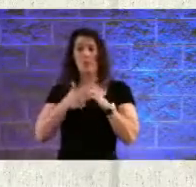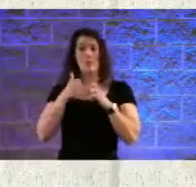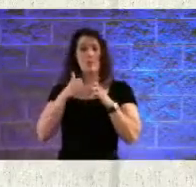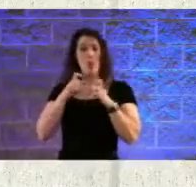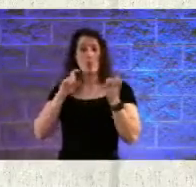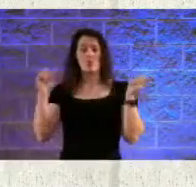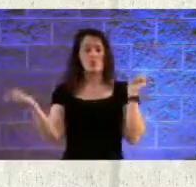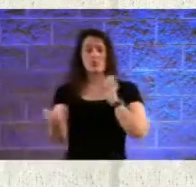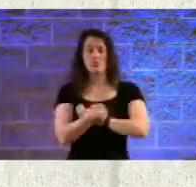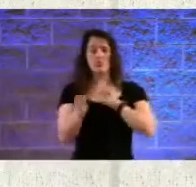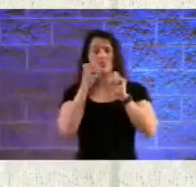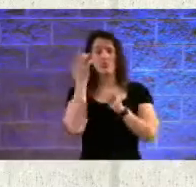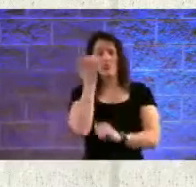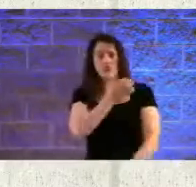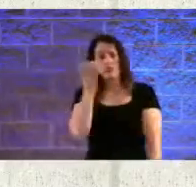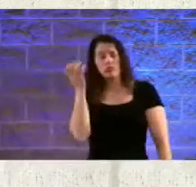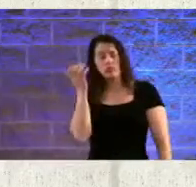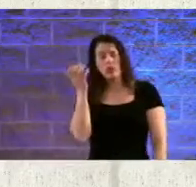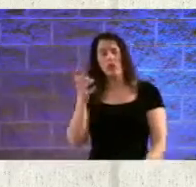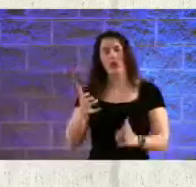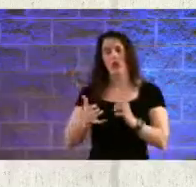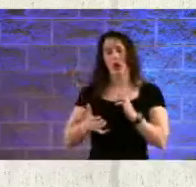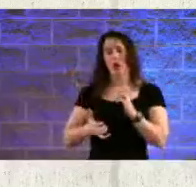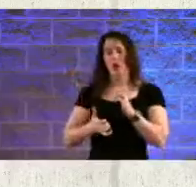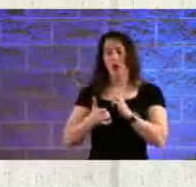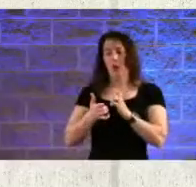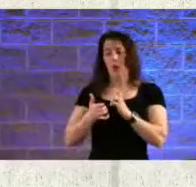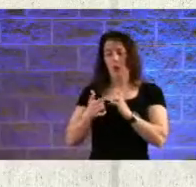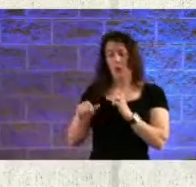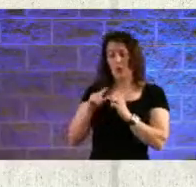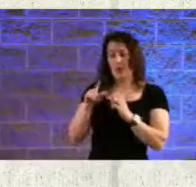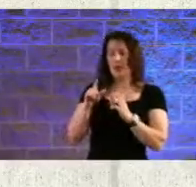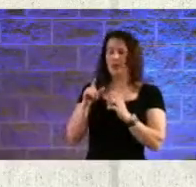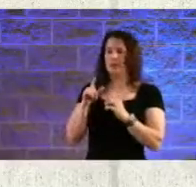turnarounds. And among those who rated their marriages as being